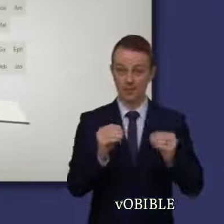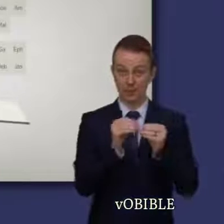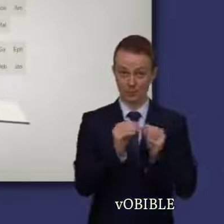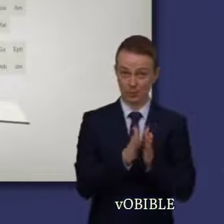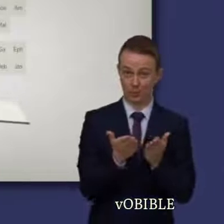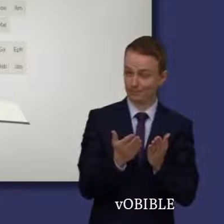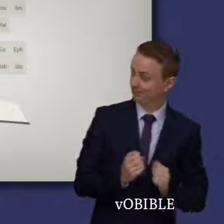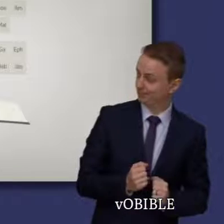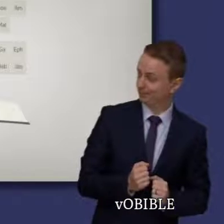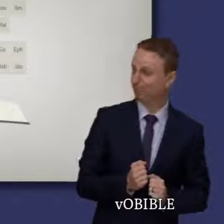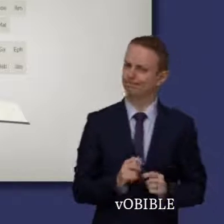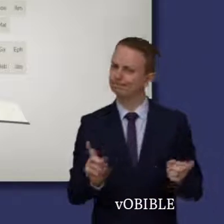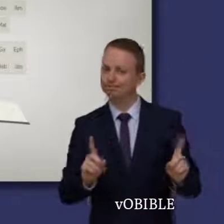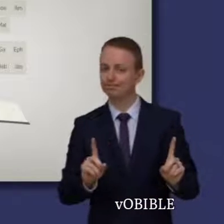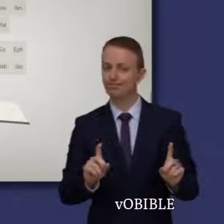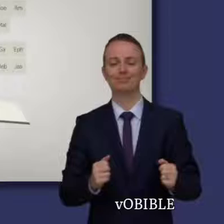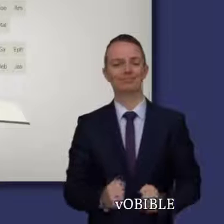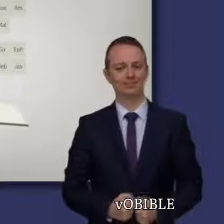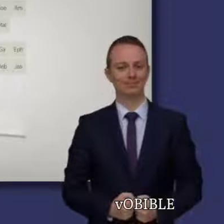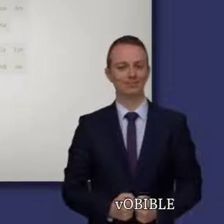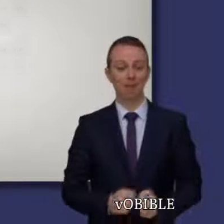An introduction to the book of Numbers.